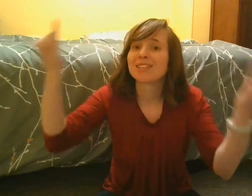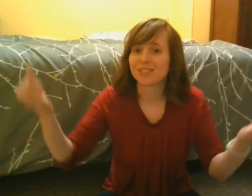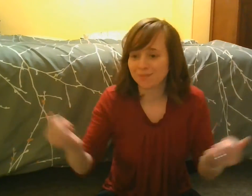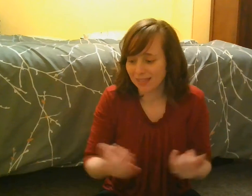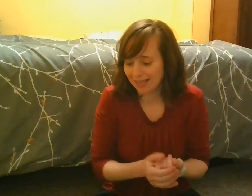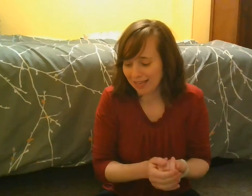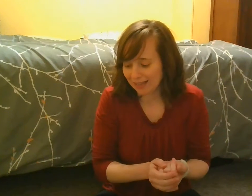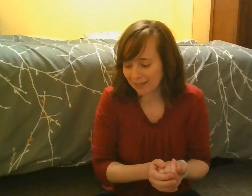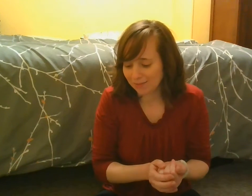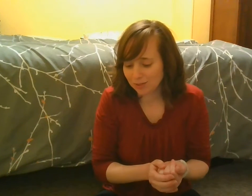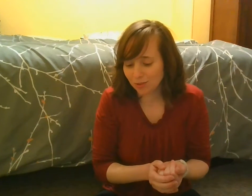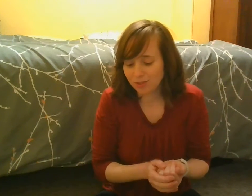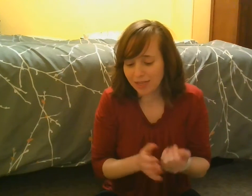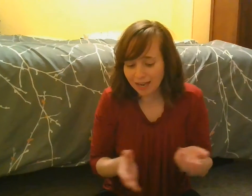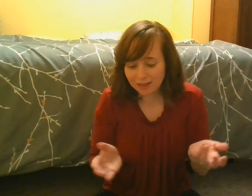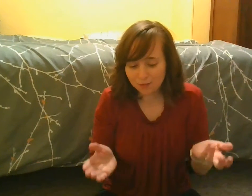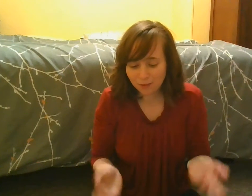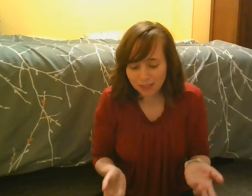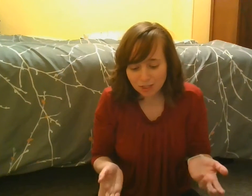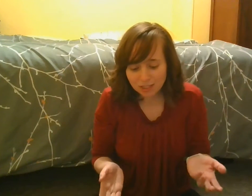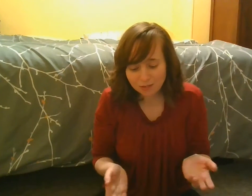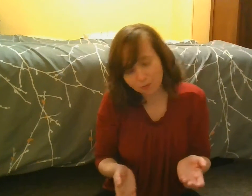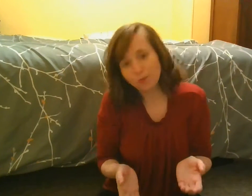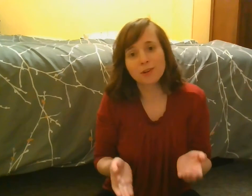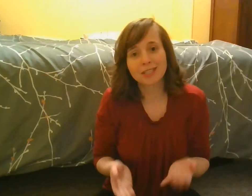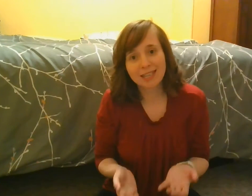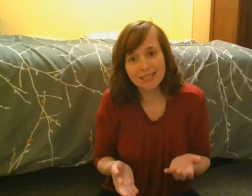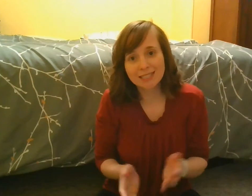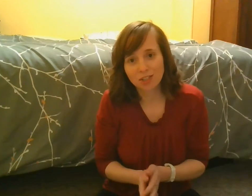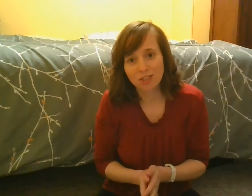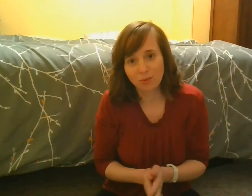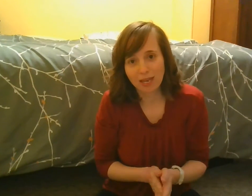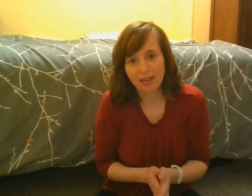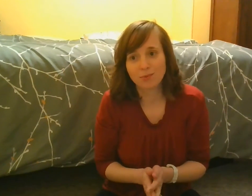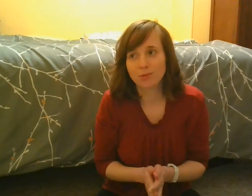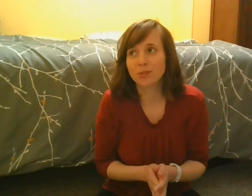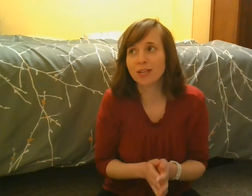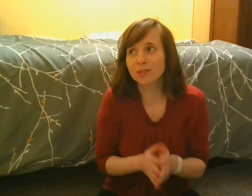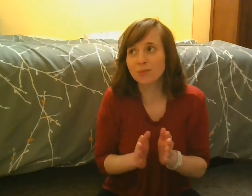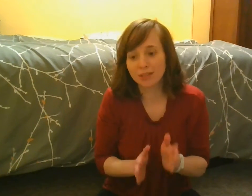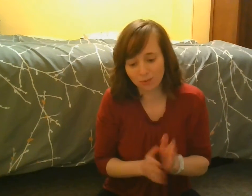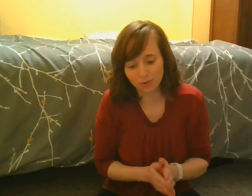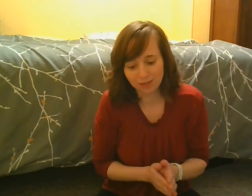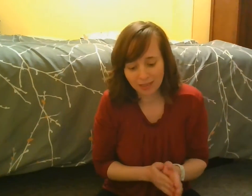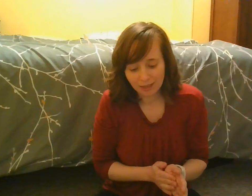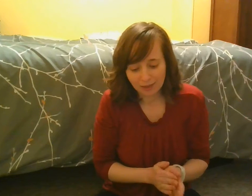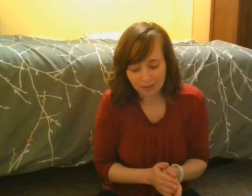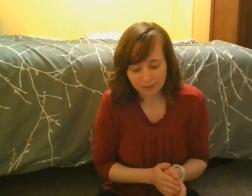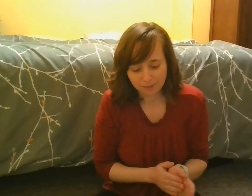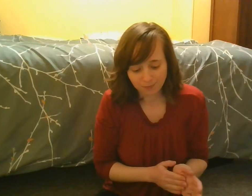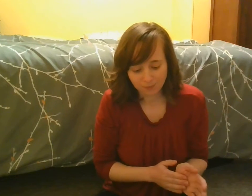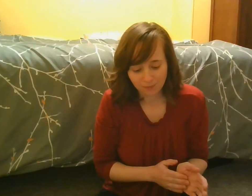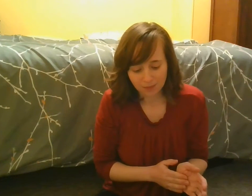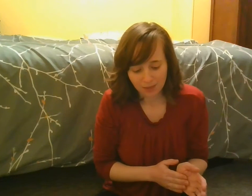Imagine. So that finishes for today's session that we had, which was actually really cool.